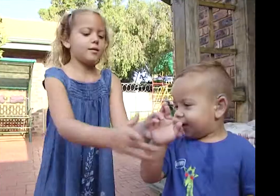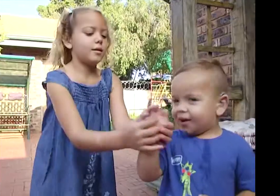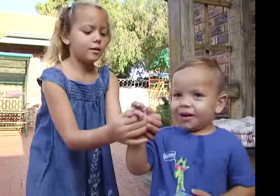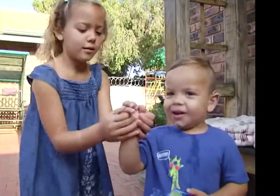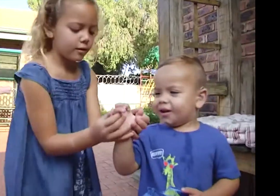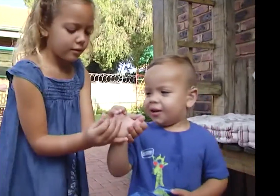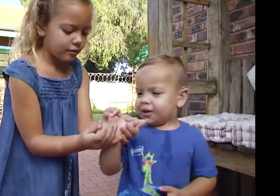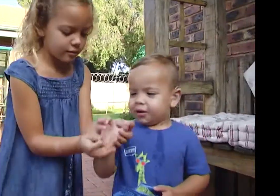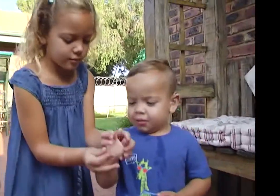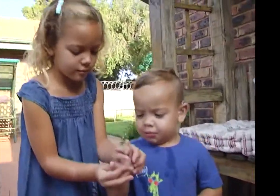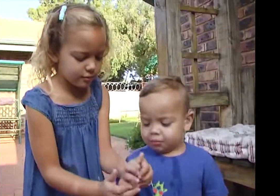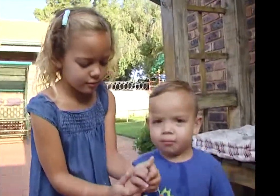Now.